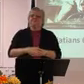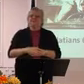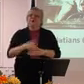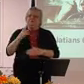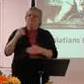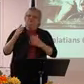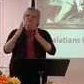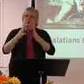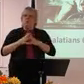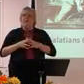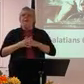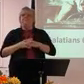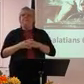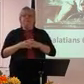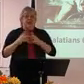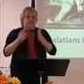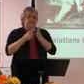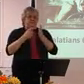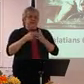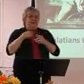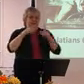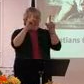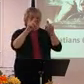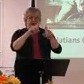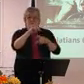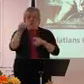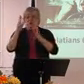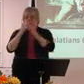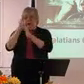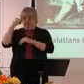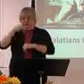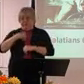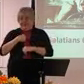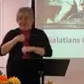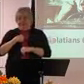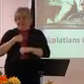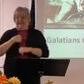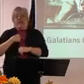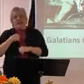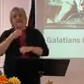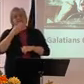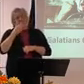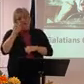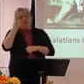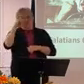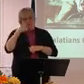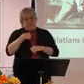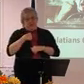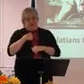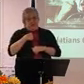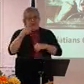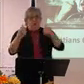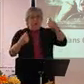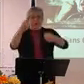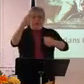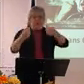way, you know, from time to time, I ask you to pray for me, and it's going better for me, road rage.